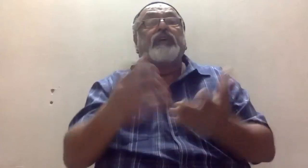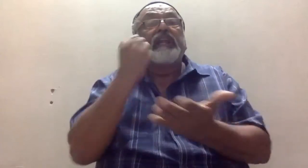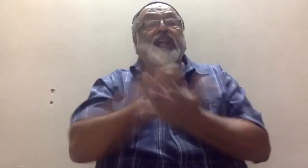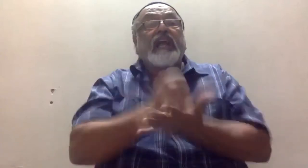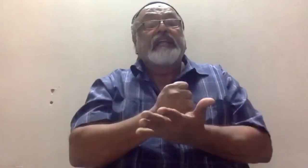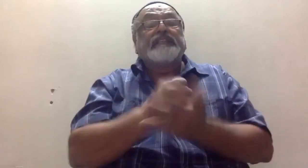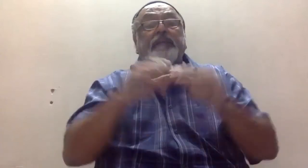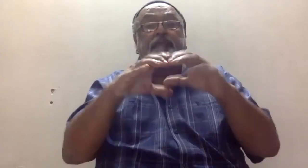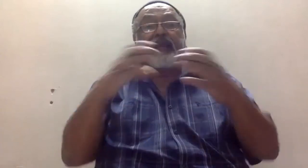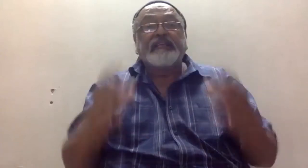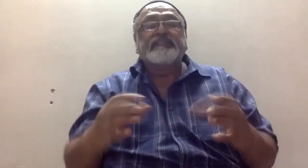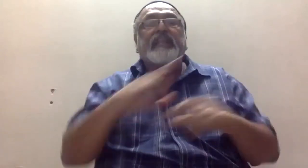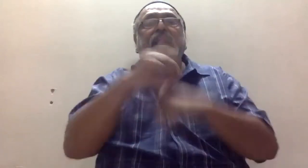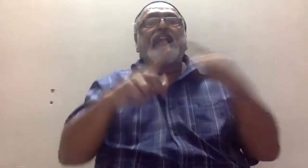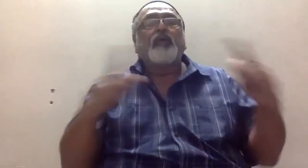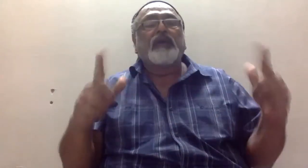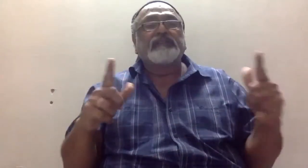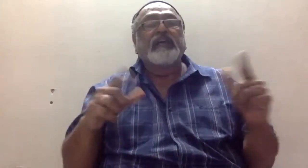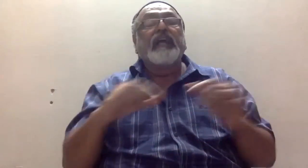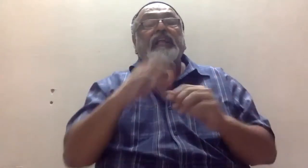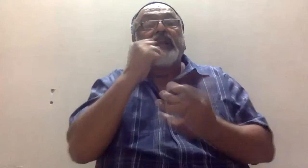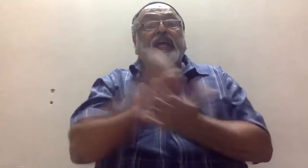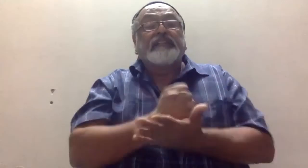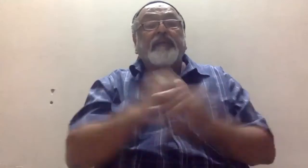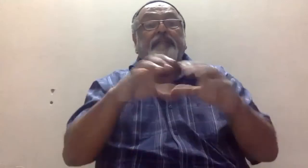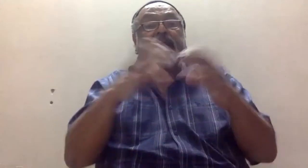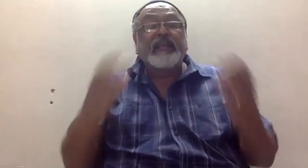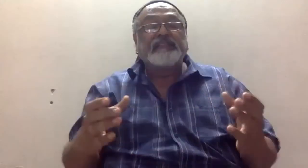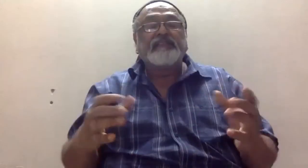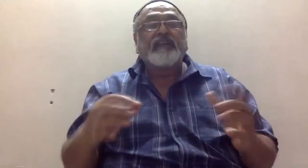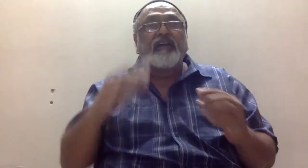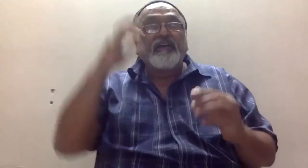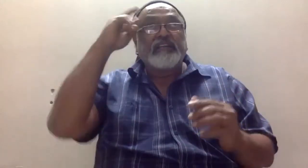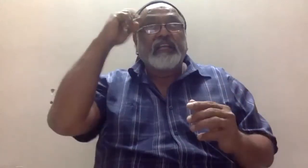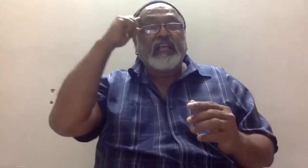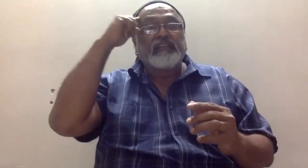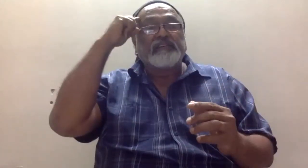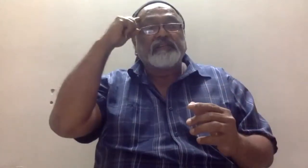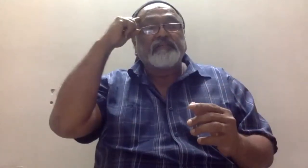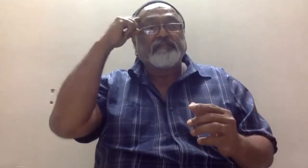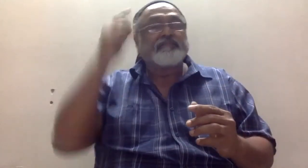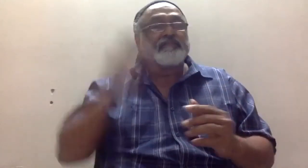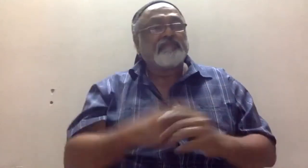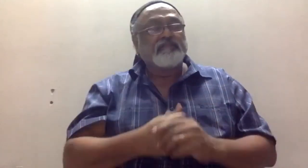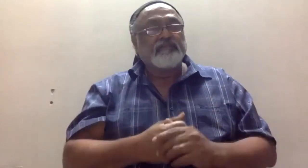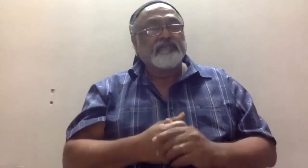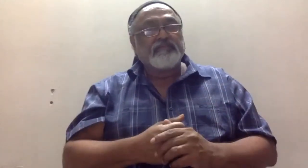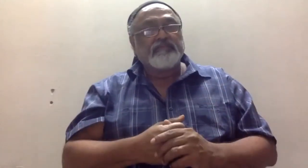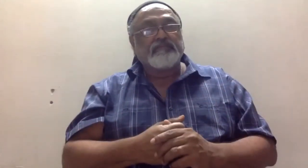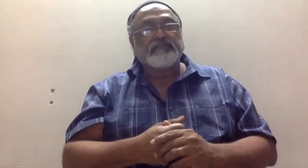right-based philosophy also, rather than charity-based. The poor people, they should be given this, and please